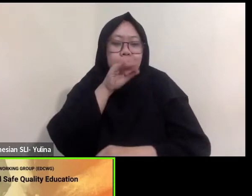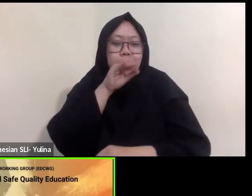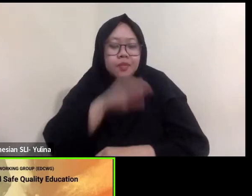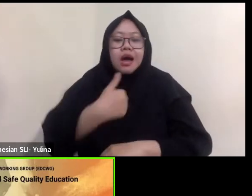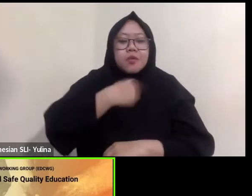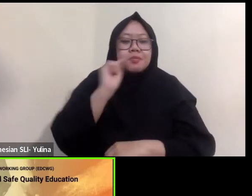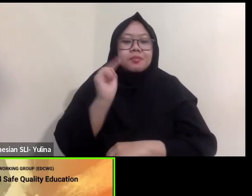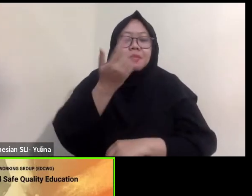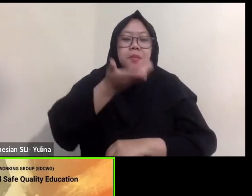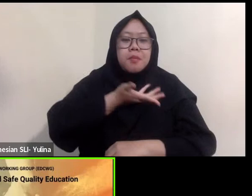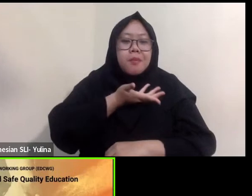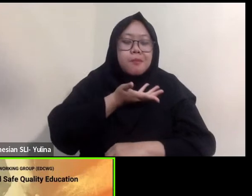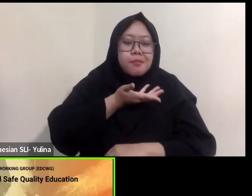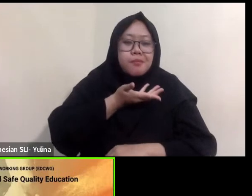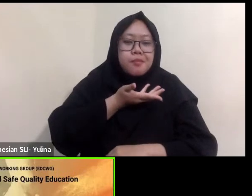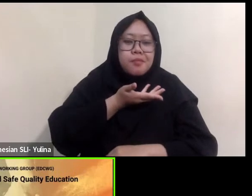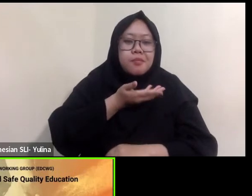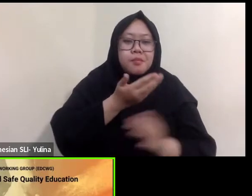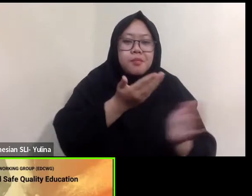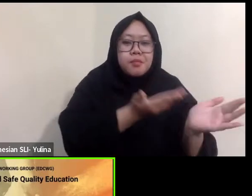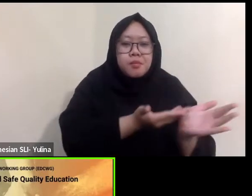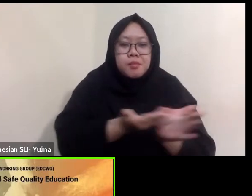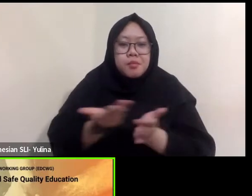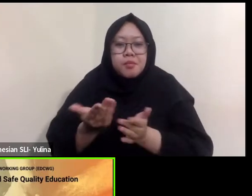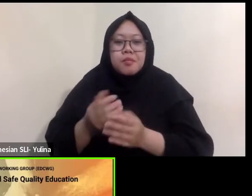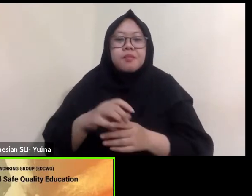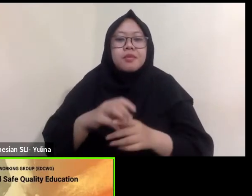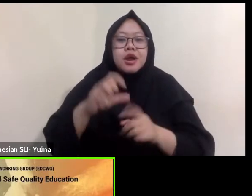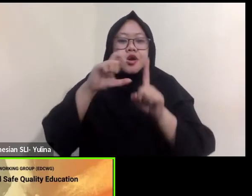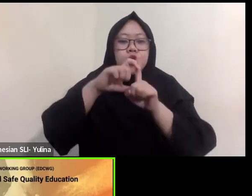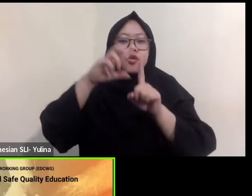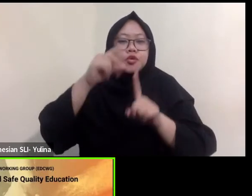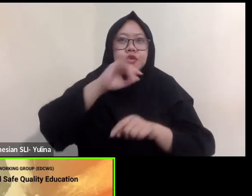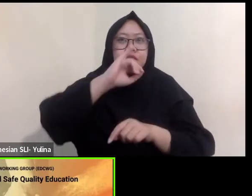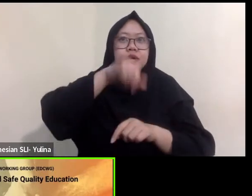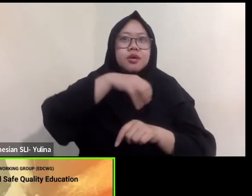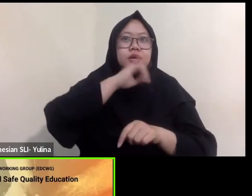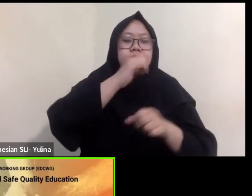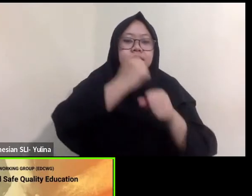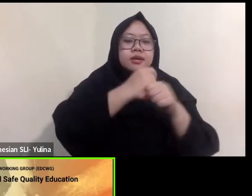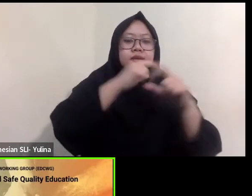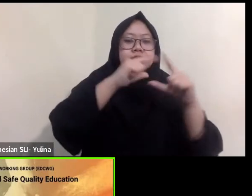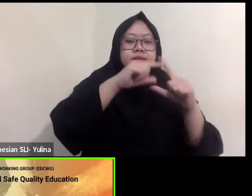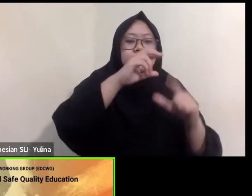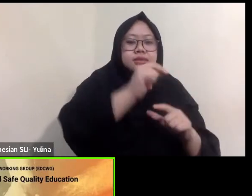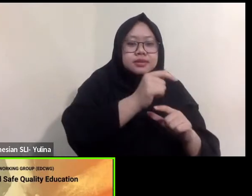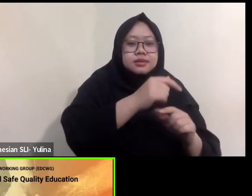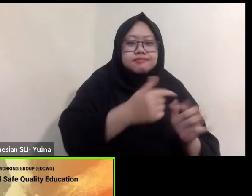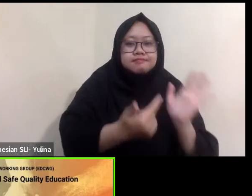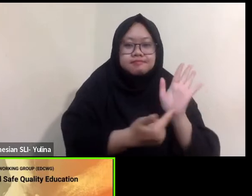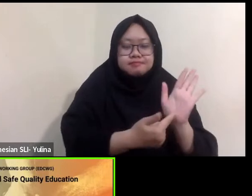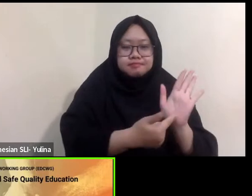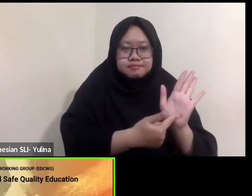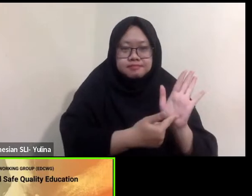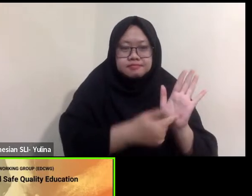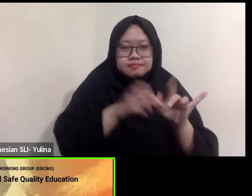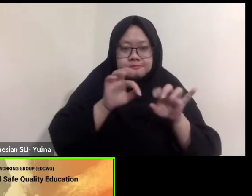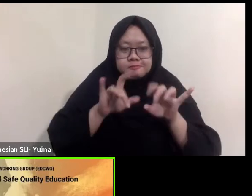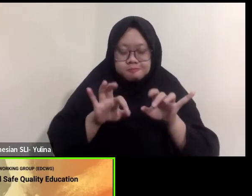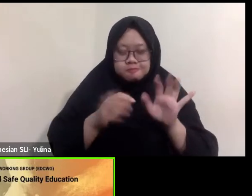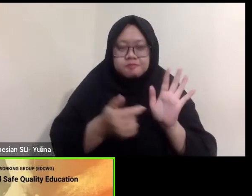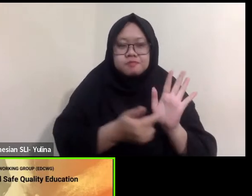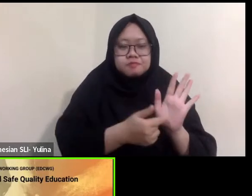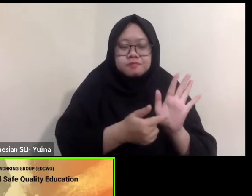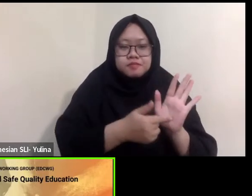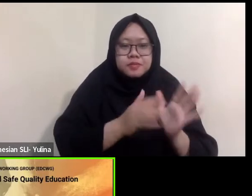Dr. Jigar. So there's a question here on the comment. Let me just go through that first.